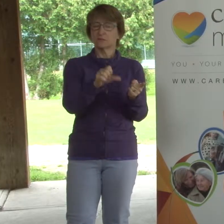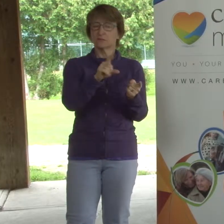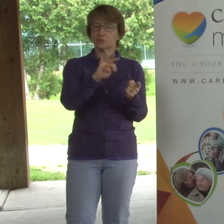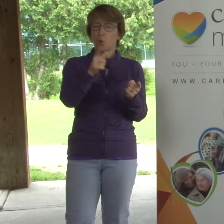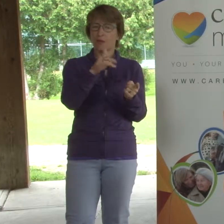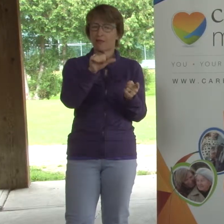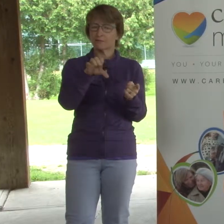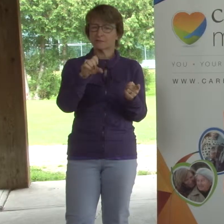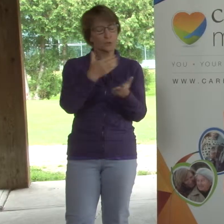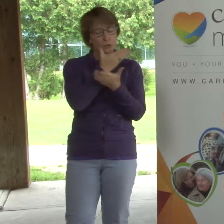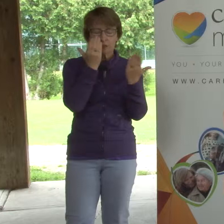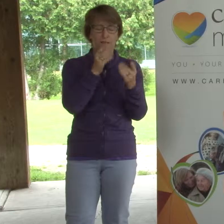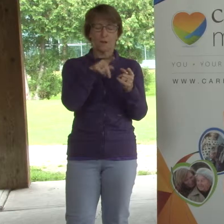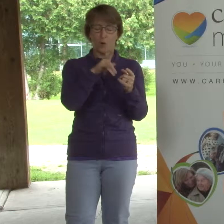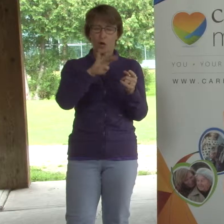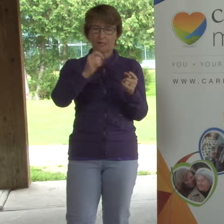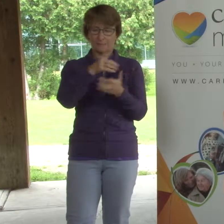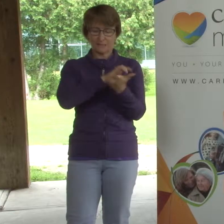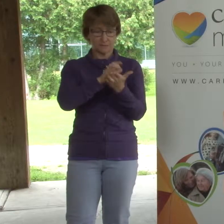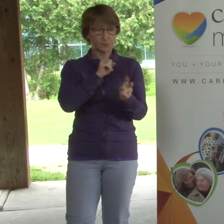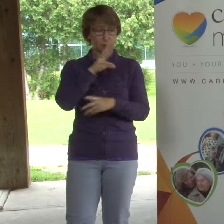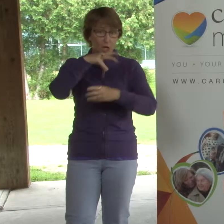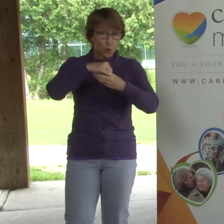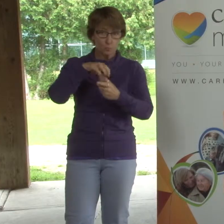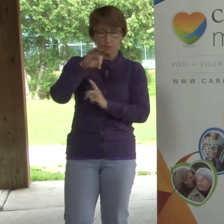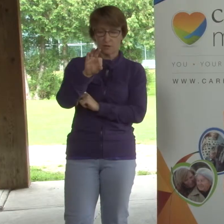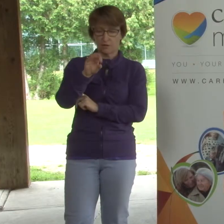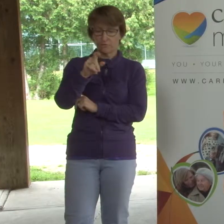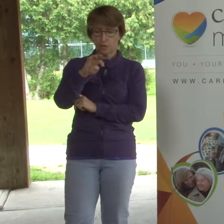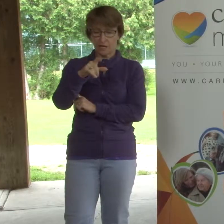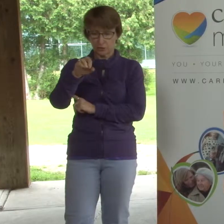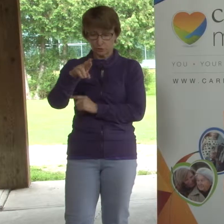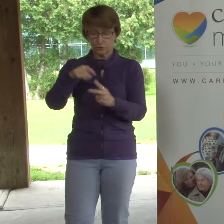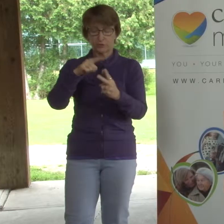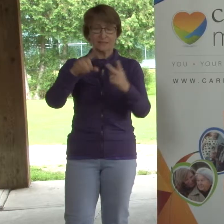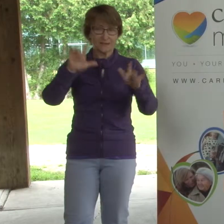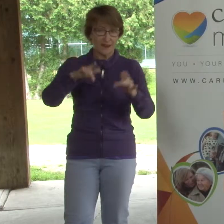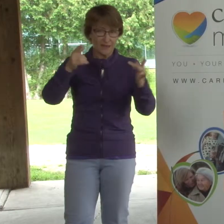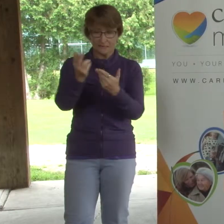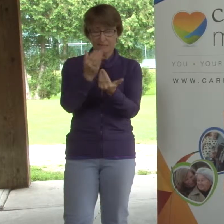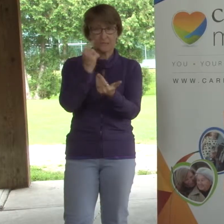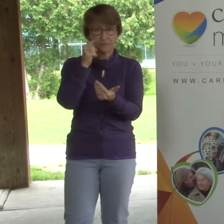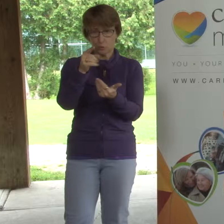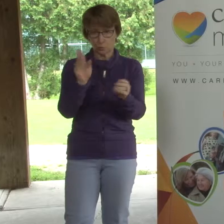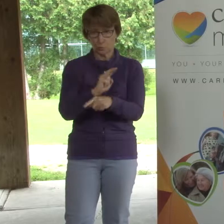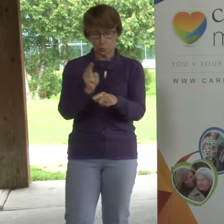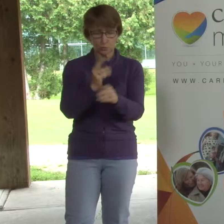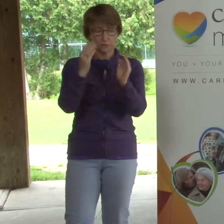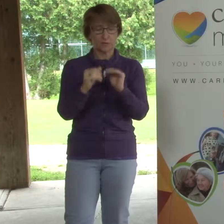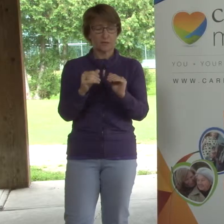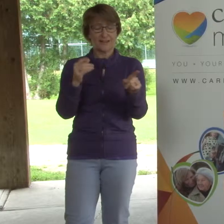mix. Get a potting mix. Make sure that it has fertilizers in it, that it's lightweight for you to use, and if possible, it